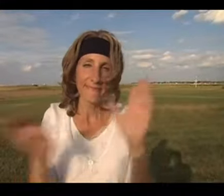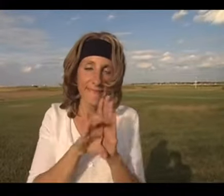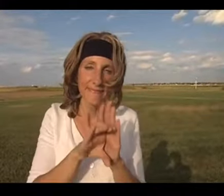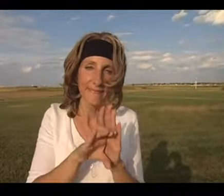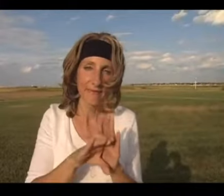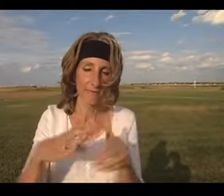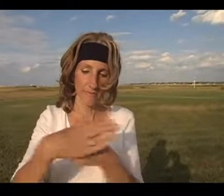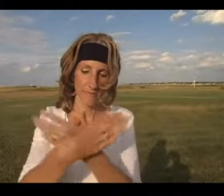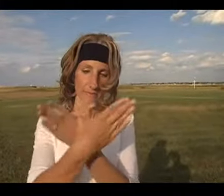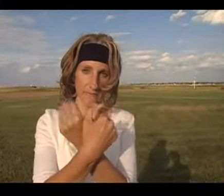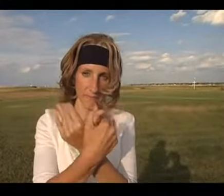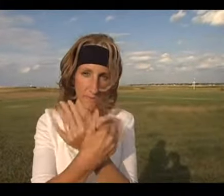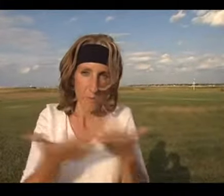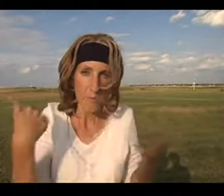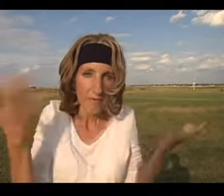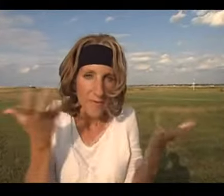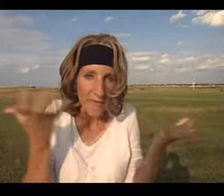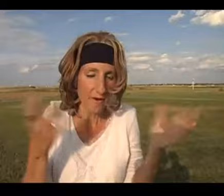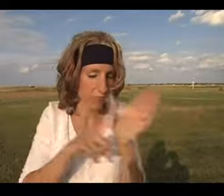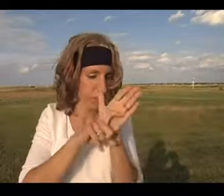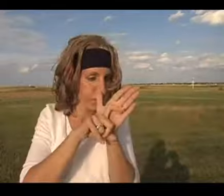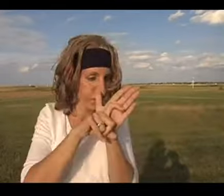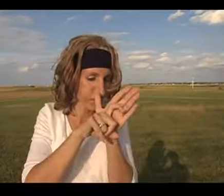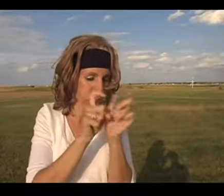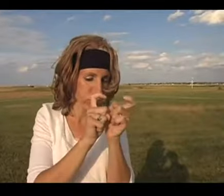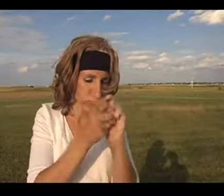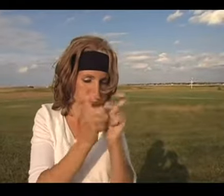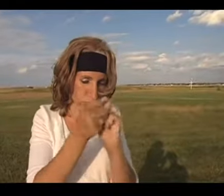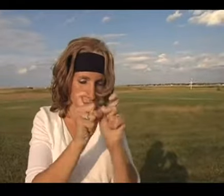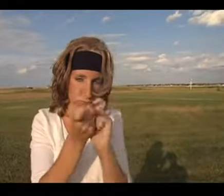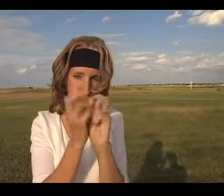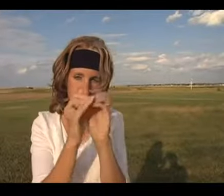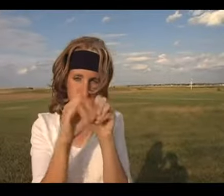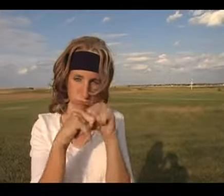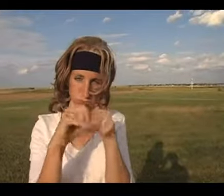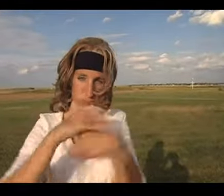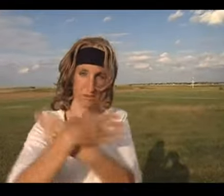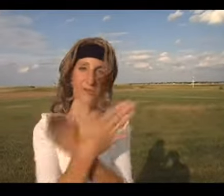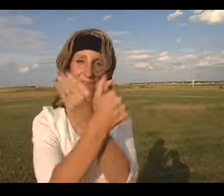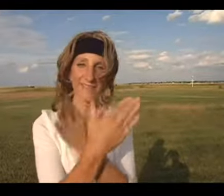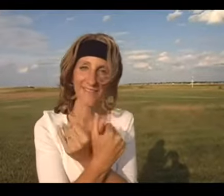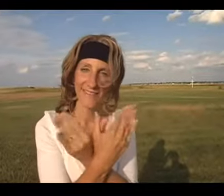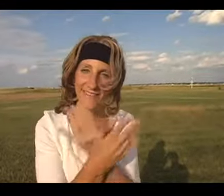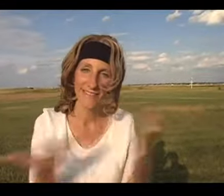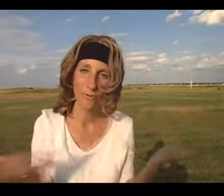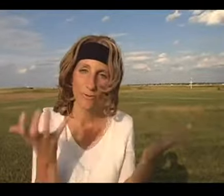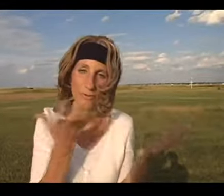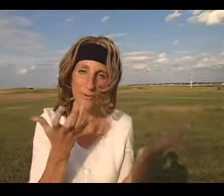picture is true about the butterfly. Before, what was it? It was a caterpillar. And it changed, and it became a butterfly.